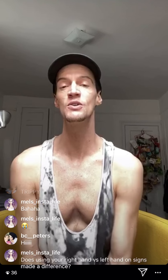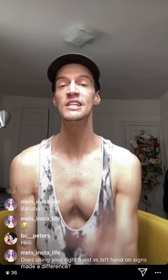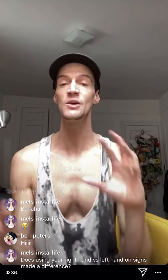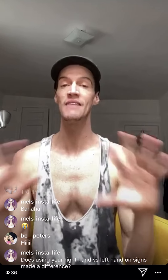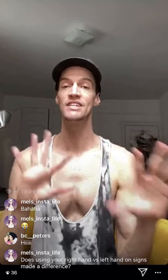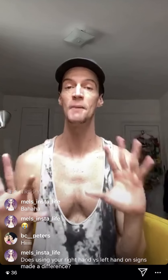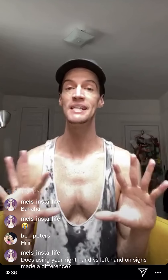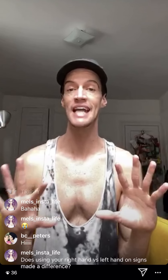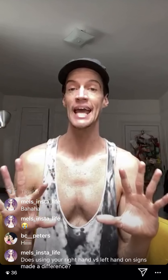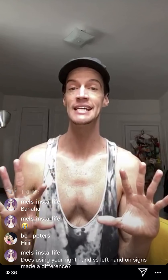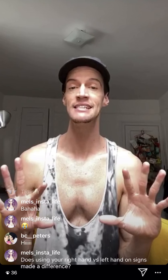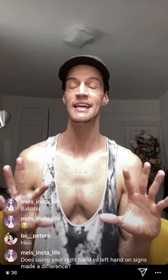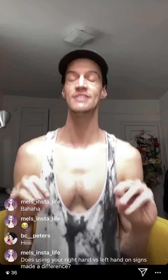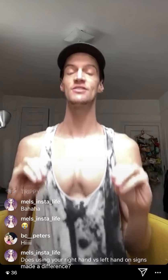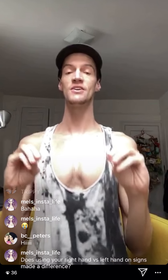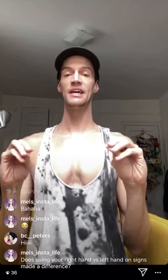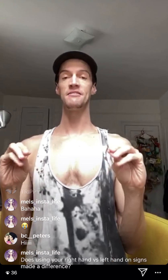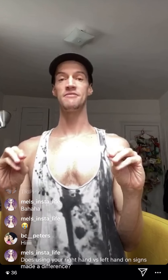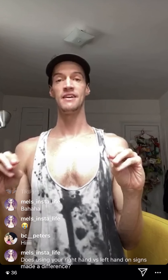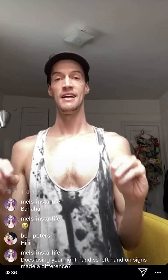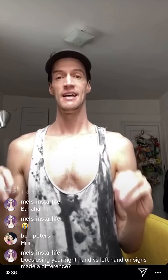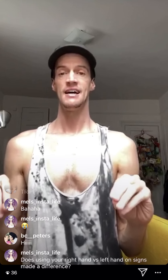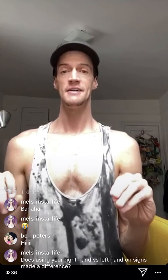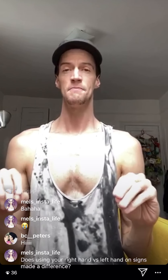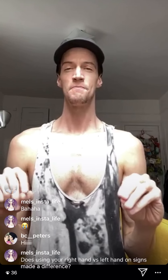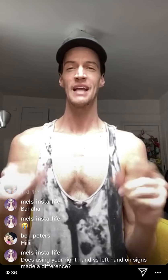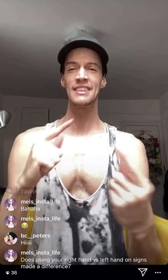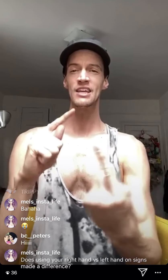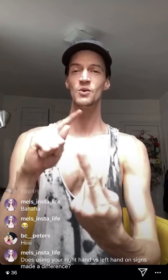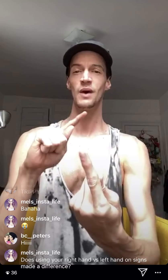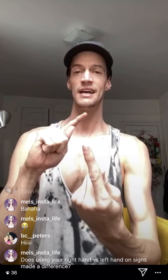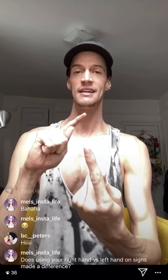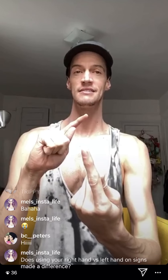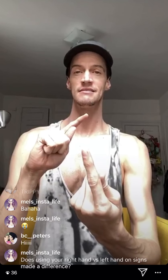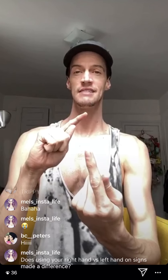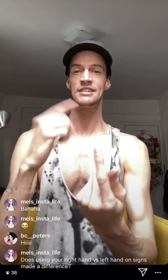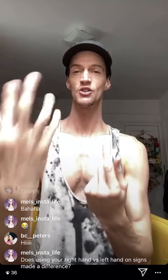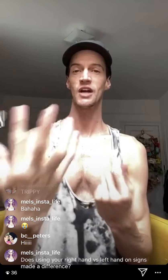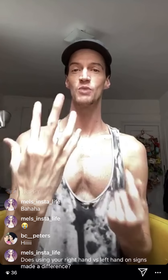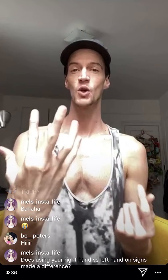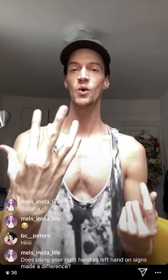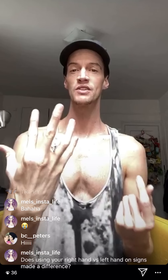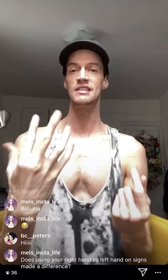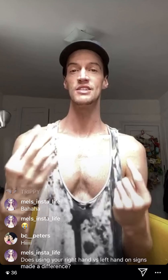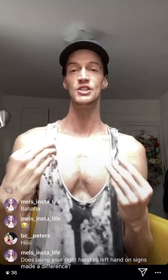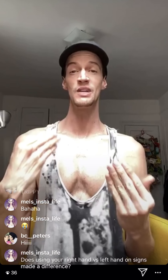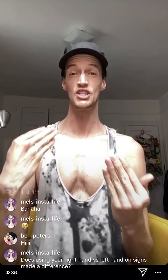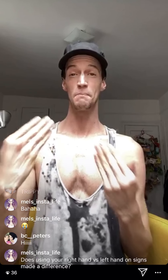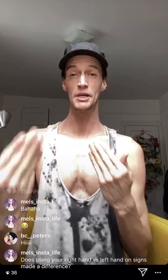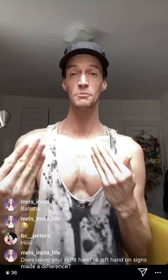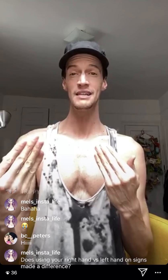have a dominant hand, and so if, I think the way Instagram records this, you can just mirror me, and